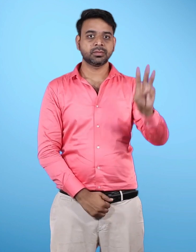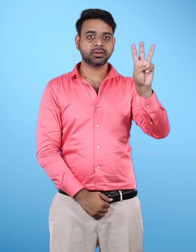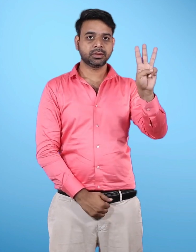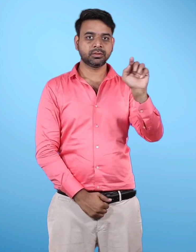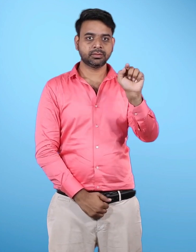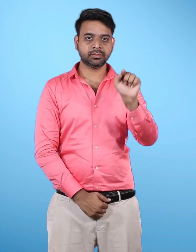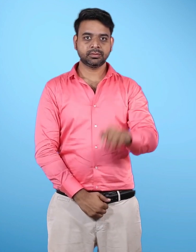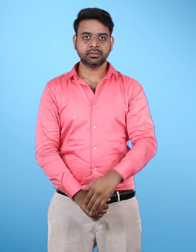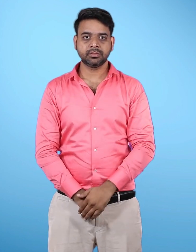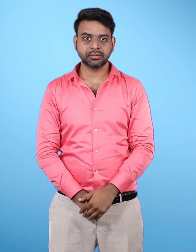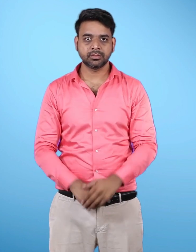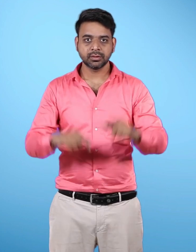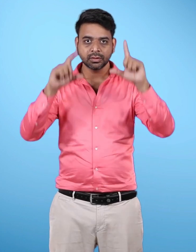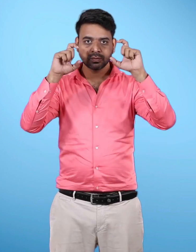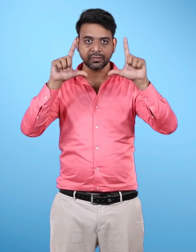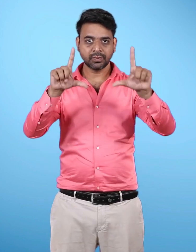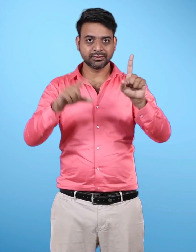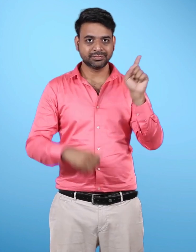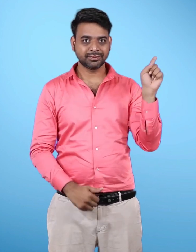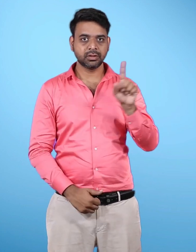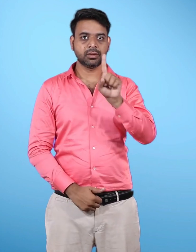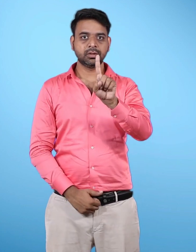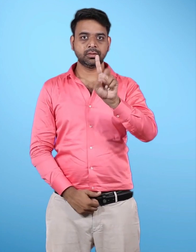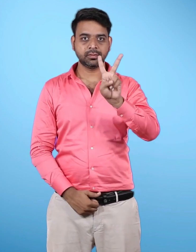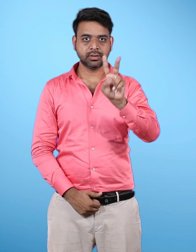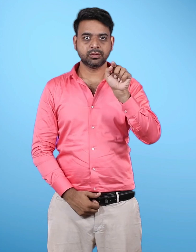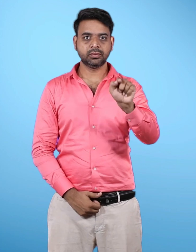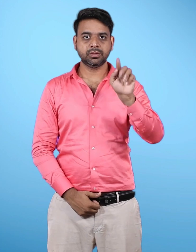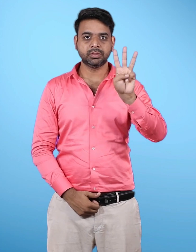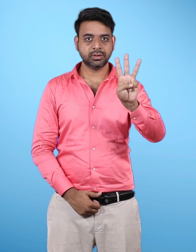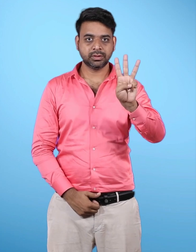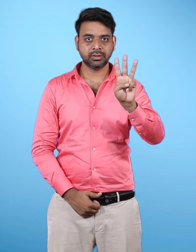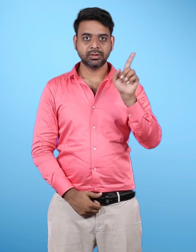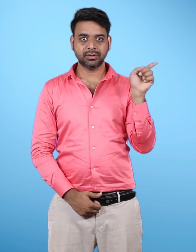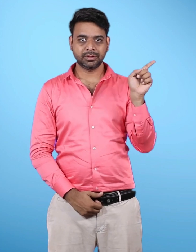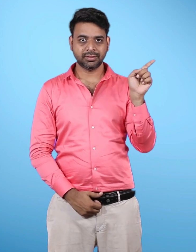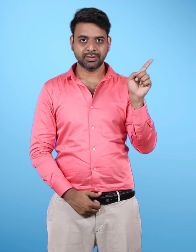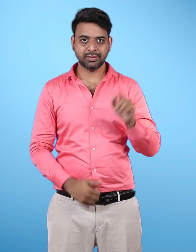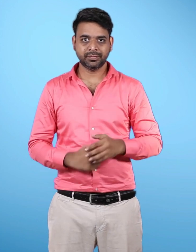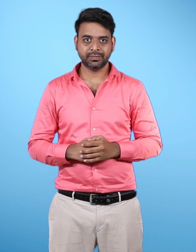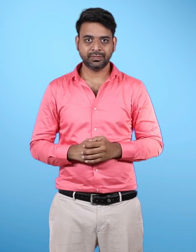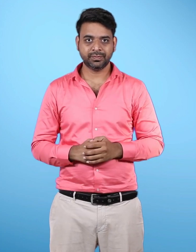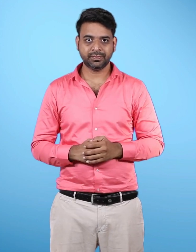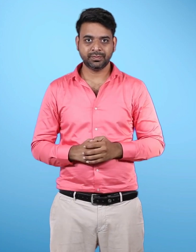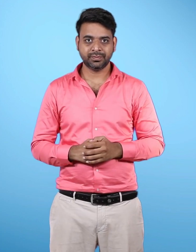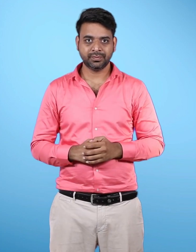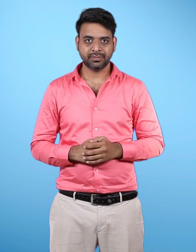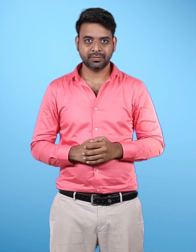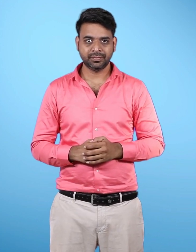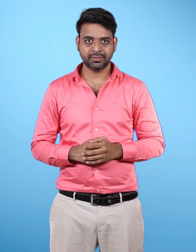3. Explain why the bulb would not glow in the arrangement shown in figure